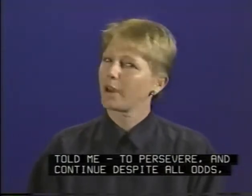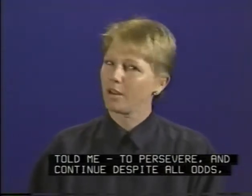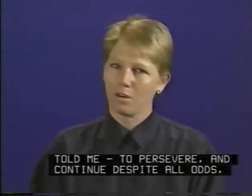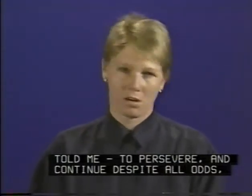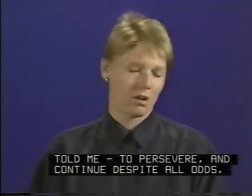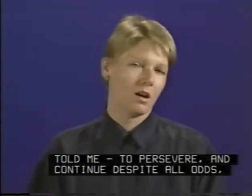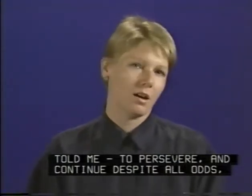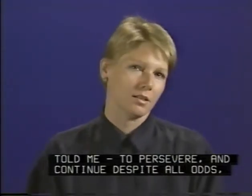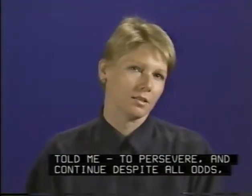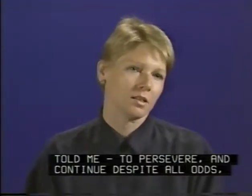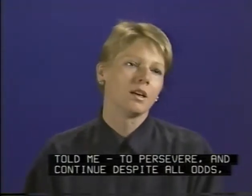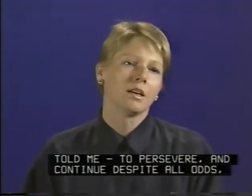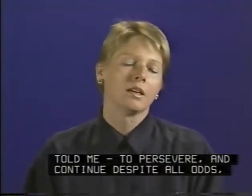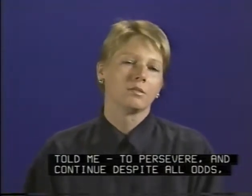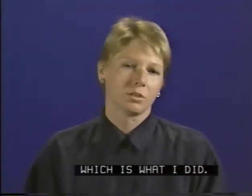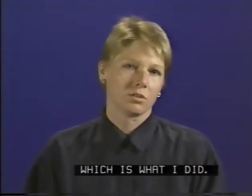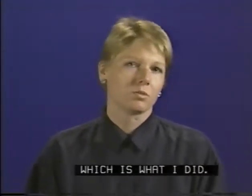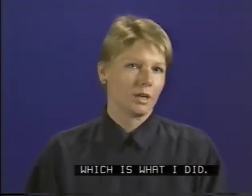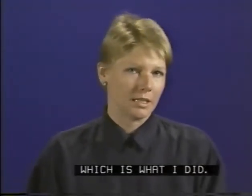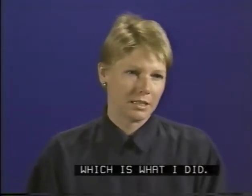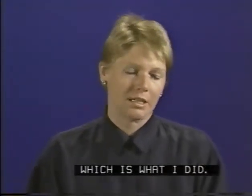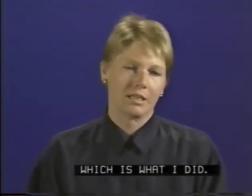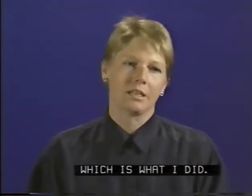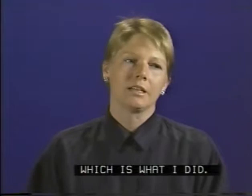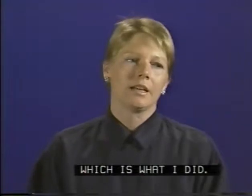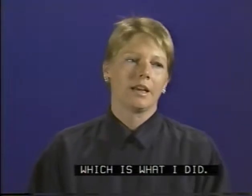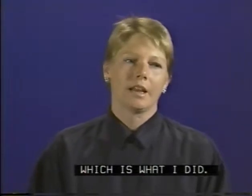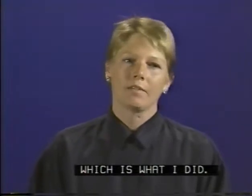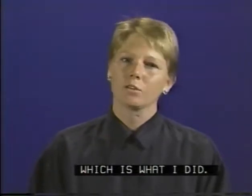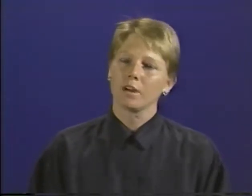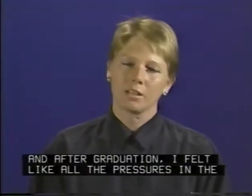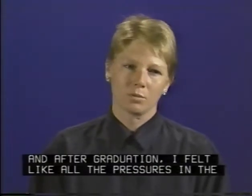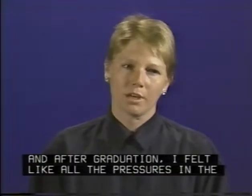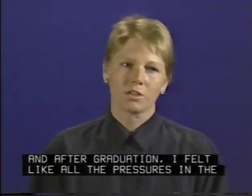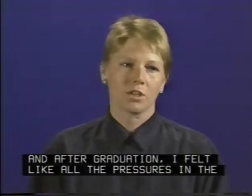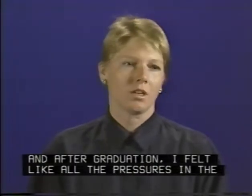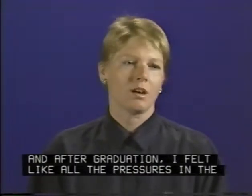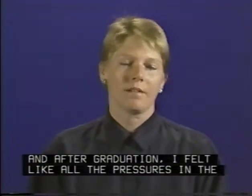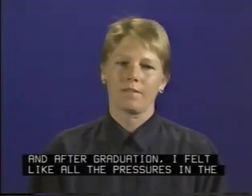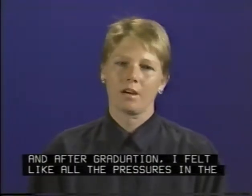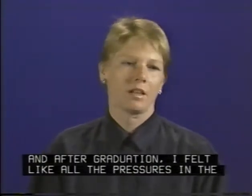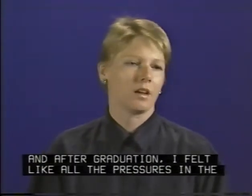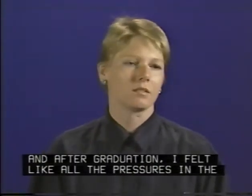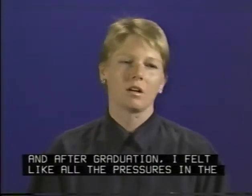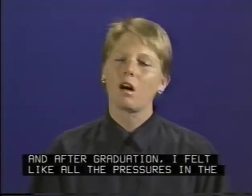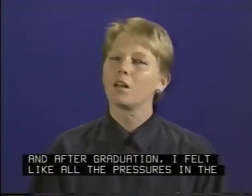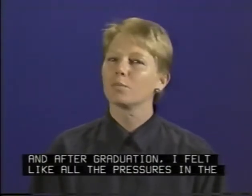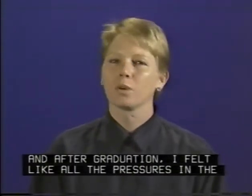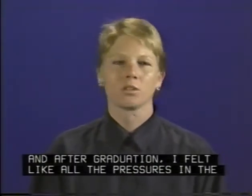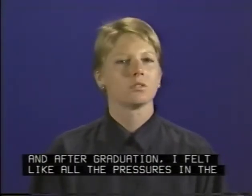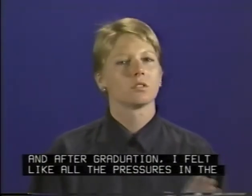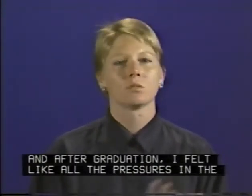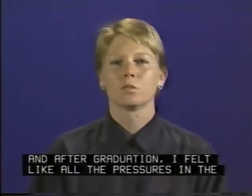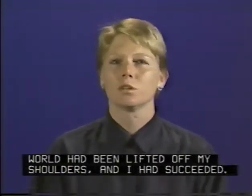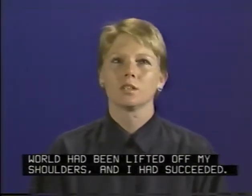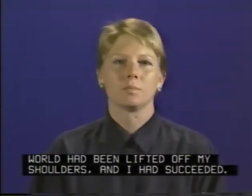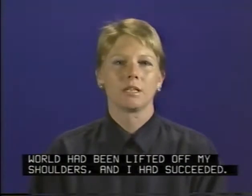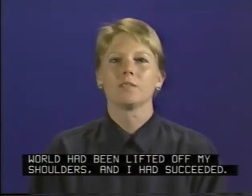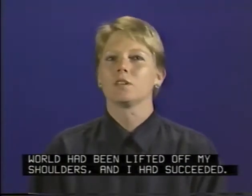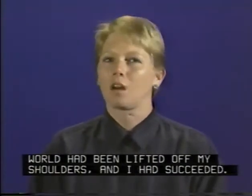despite all odds, which is what I did. And after graduation, I felt like all the pressures of the world had been lifted off